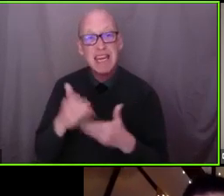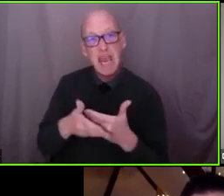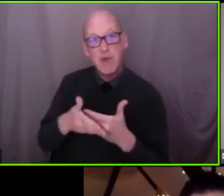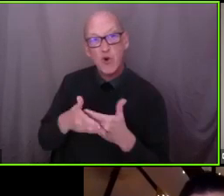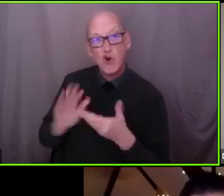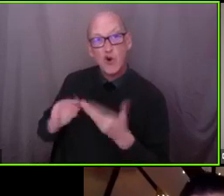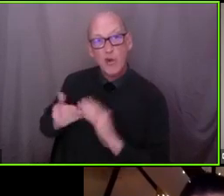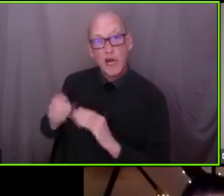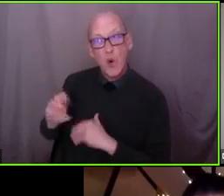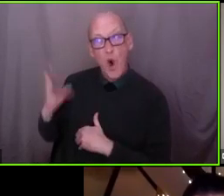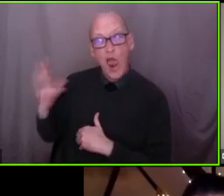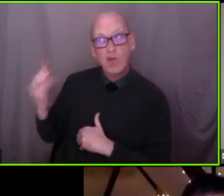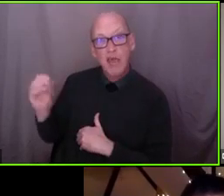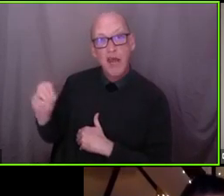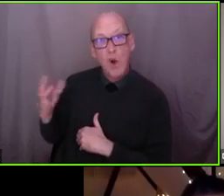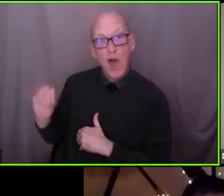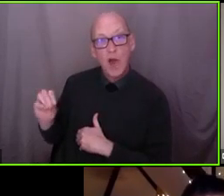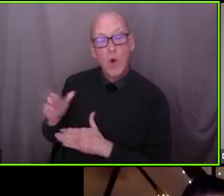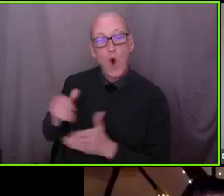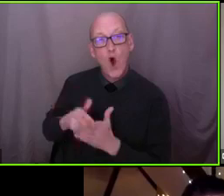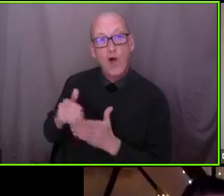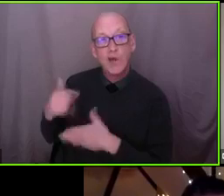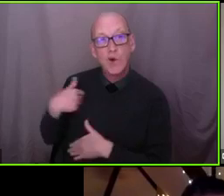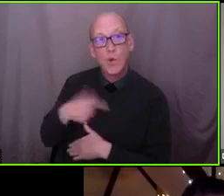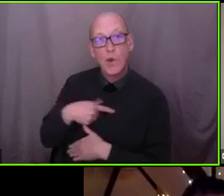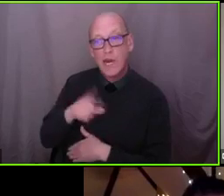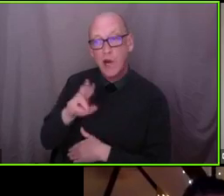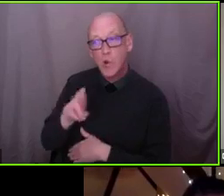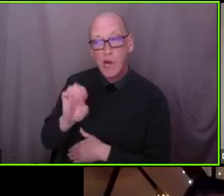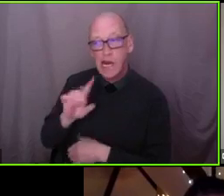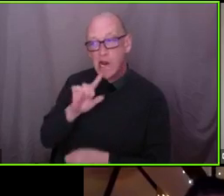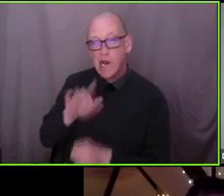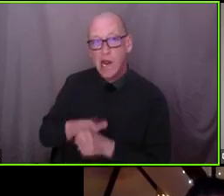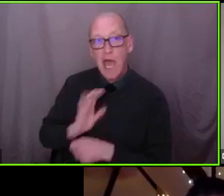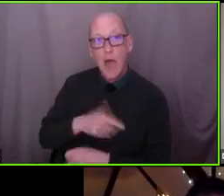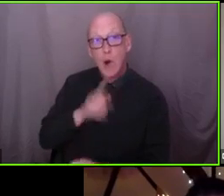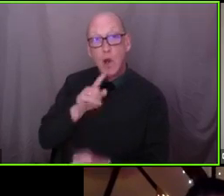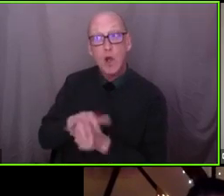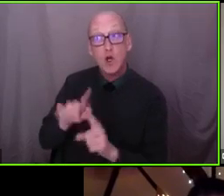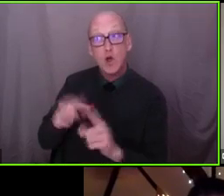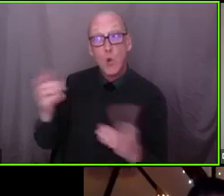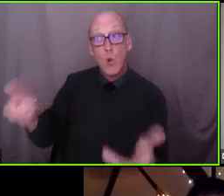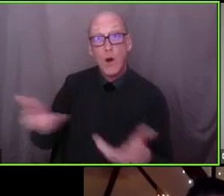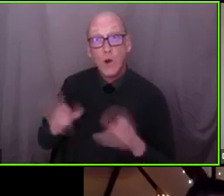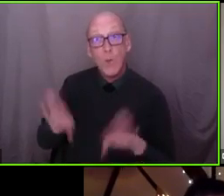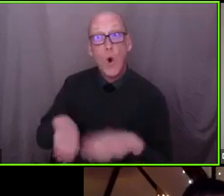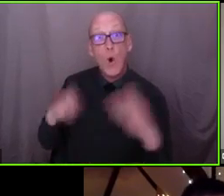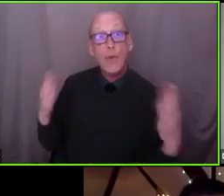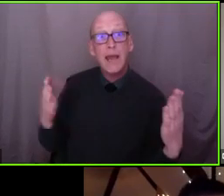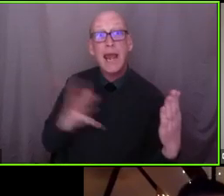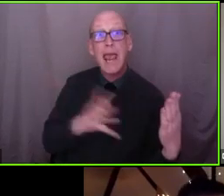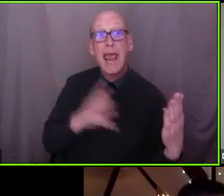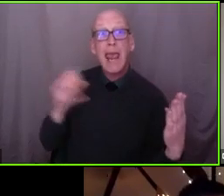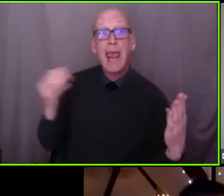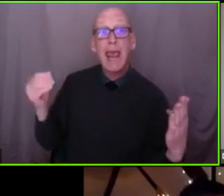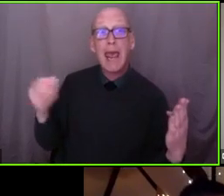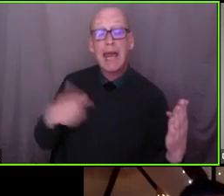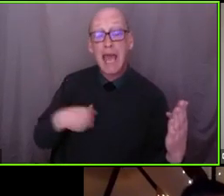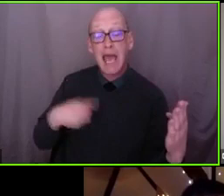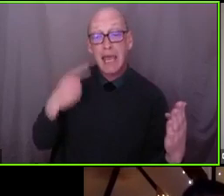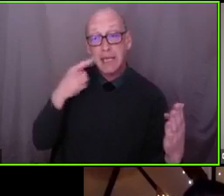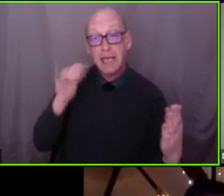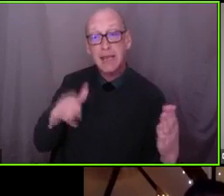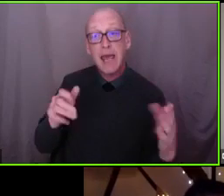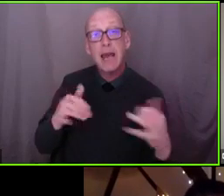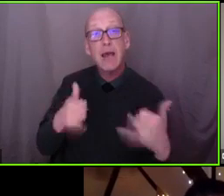or outside of Ohio even. Oftentimes we reaffirm our commitment to being welcoming and open. And I do think it plays out.